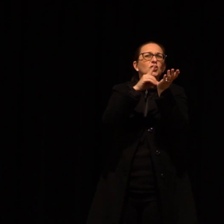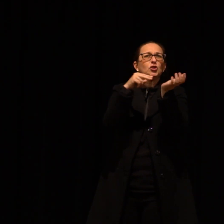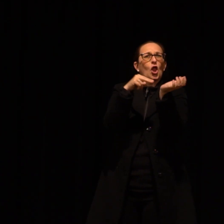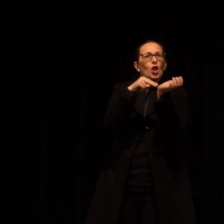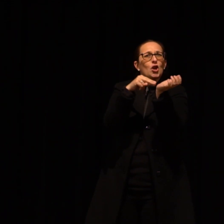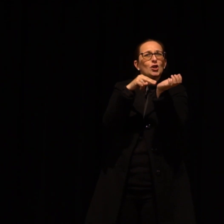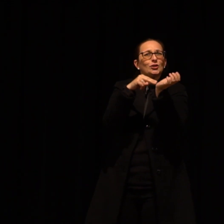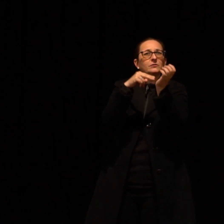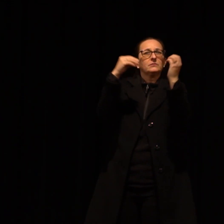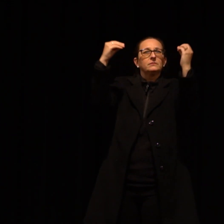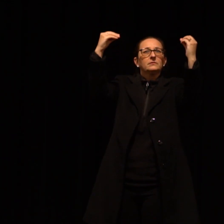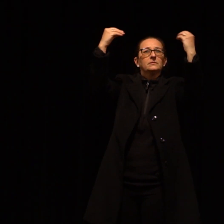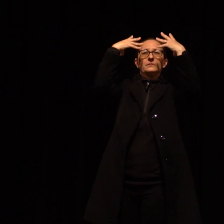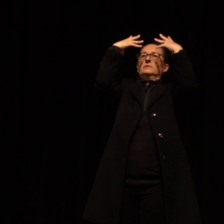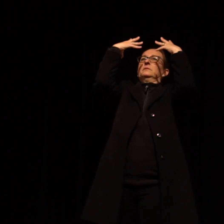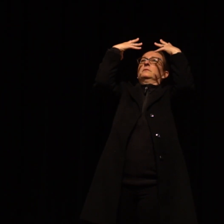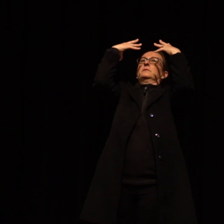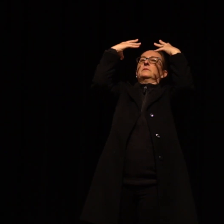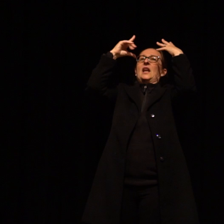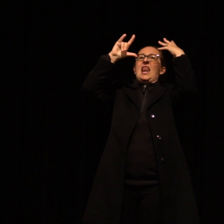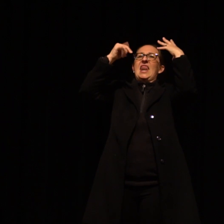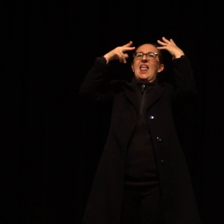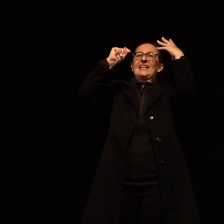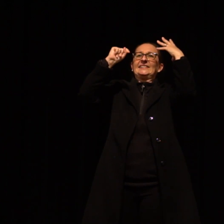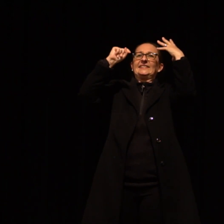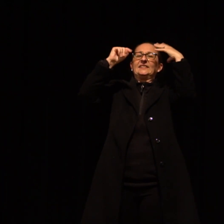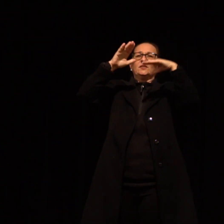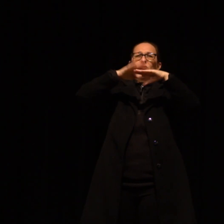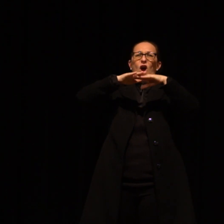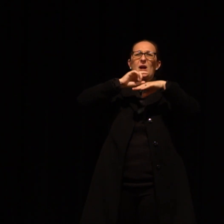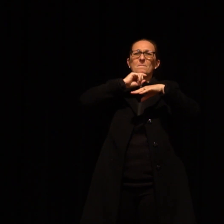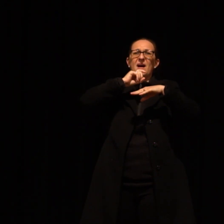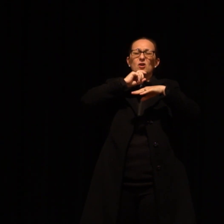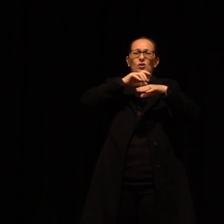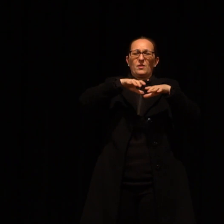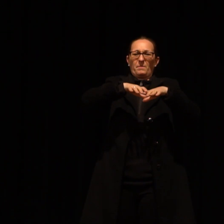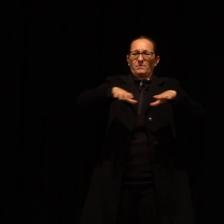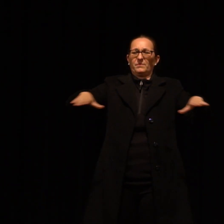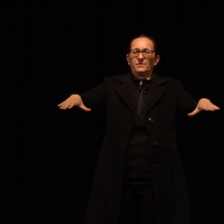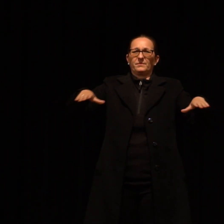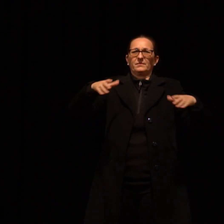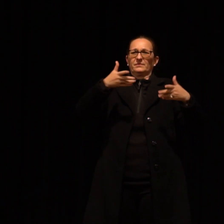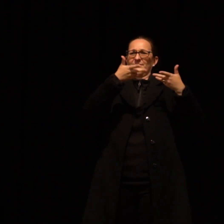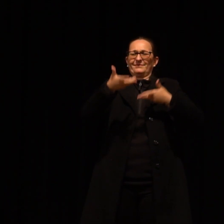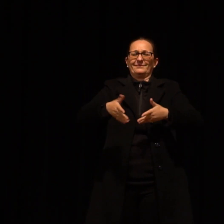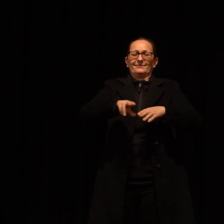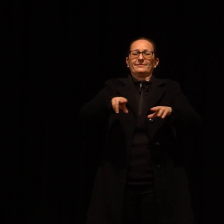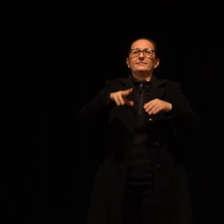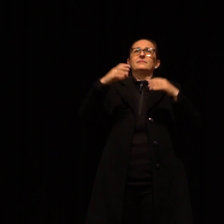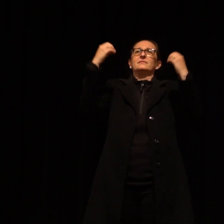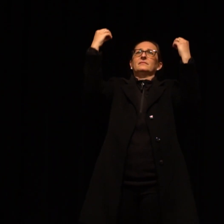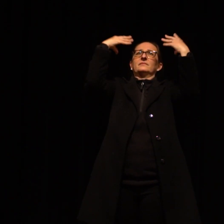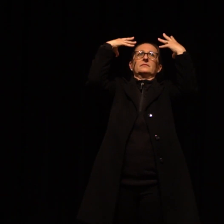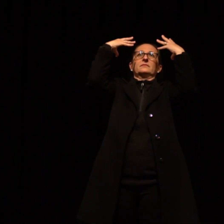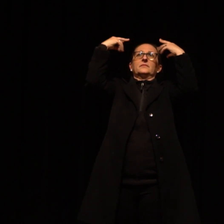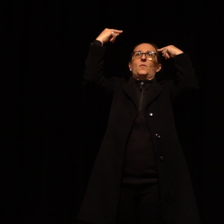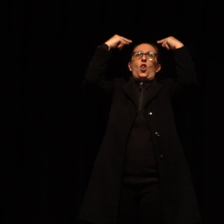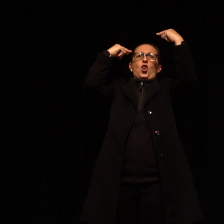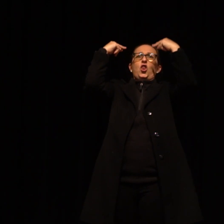So we arrived to the hospital. I had lights and doctors and nurses, and I'm on a metal bed. And I see